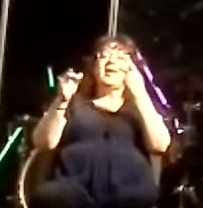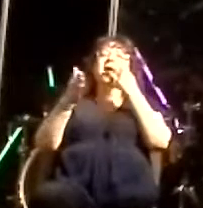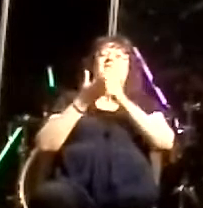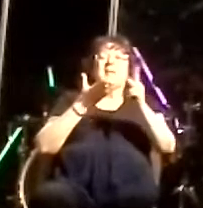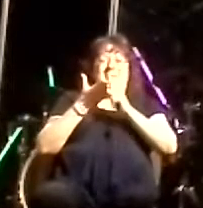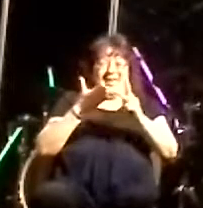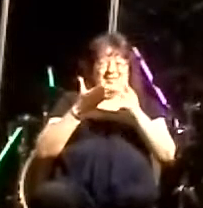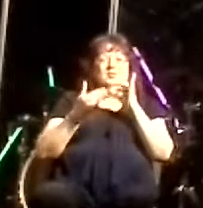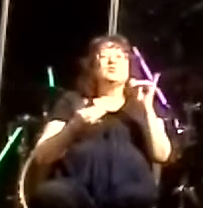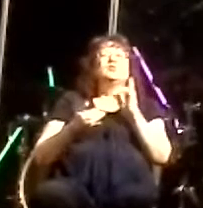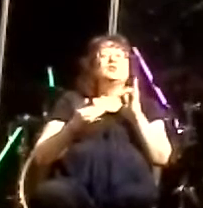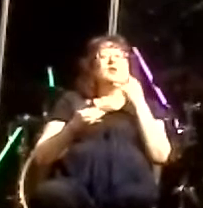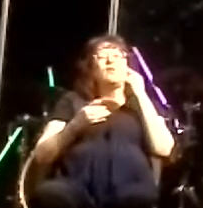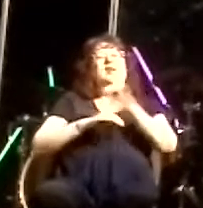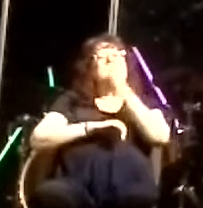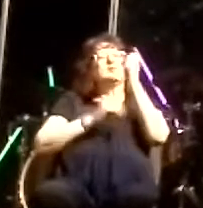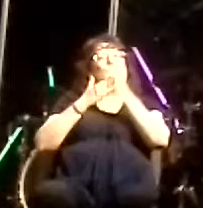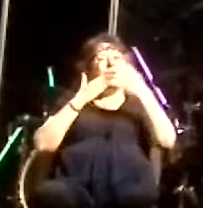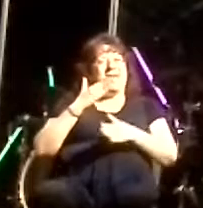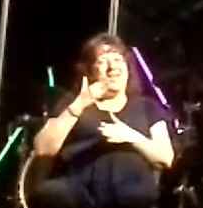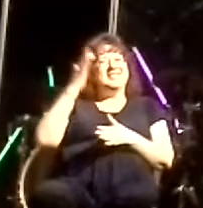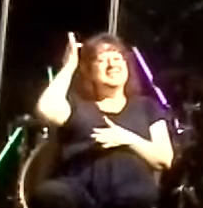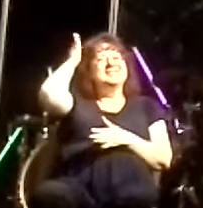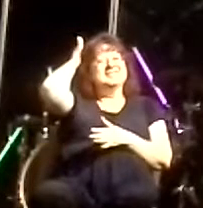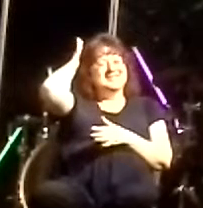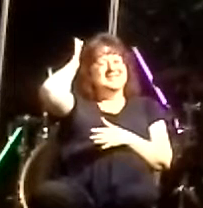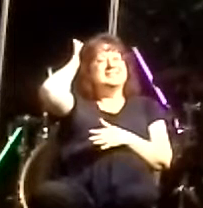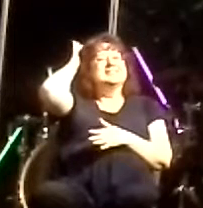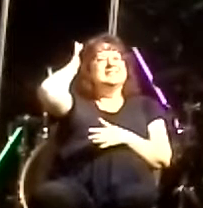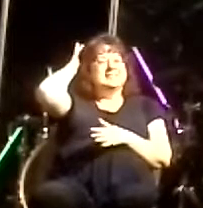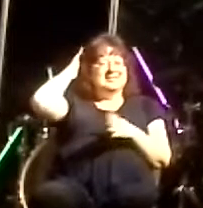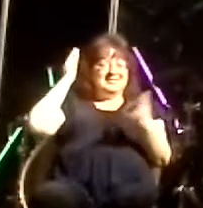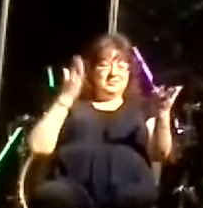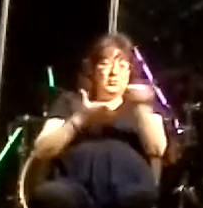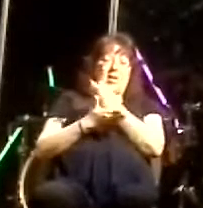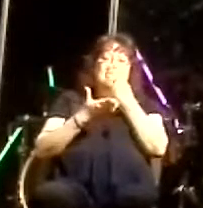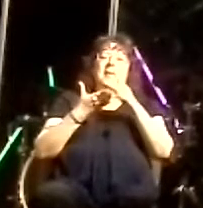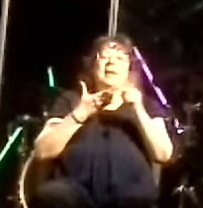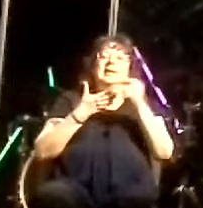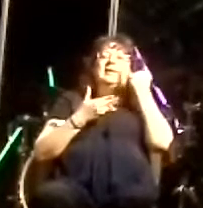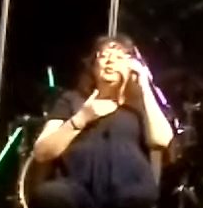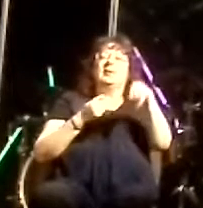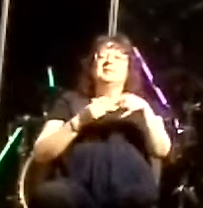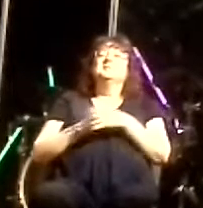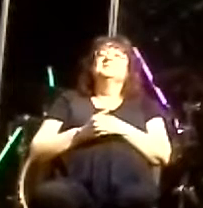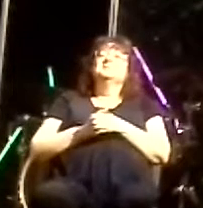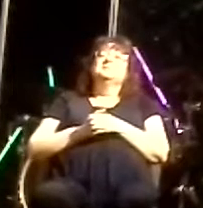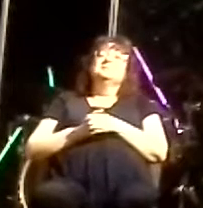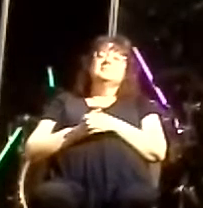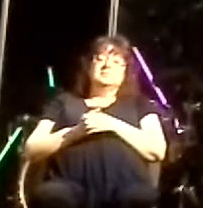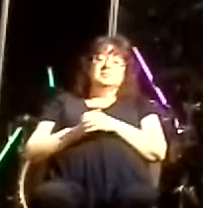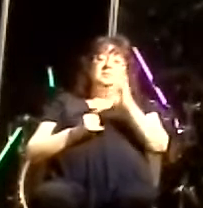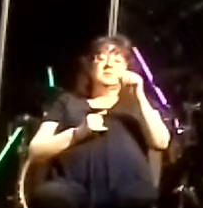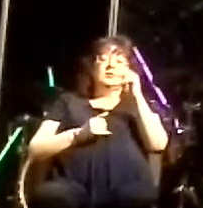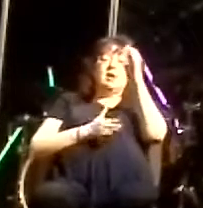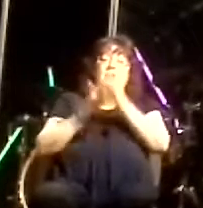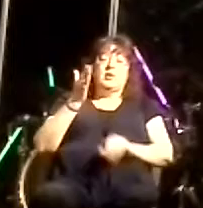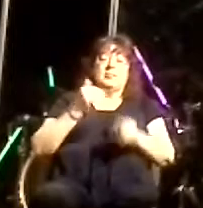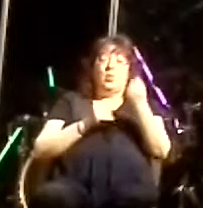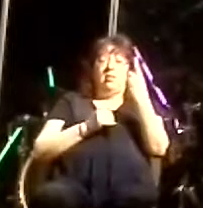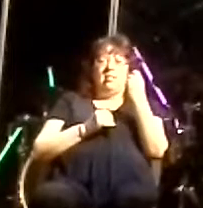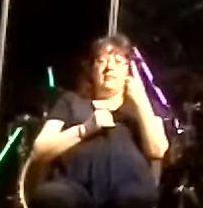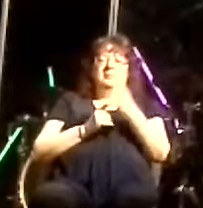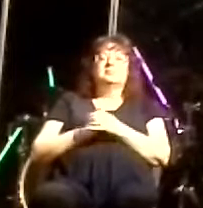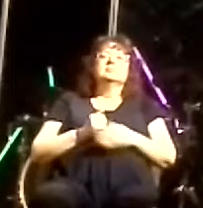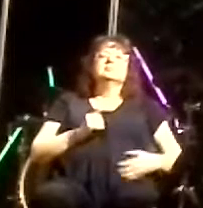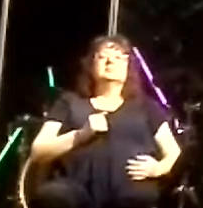the pens just for Easter weekend. All right? So grab a pen if you need one as well. We're going to be in John chapter